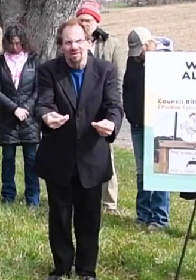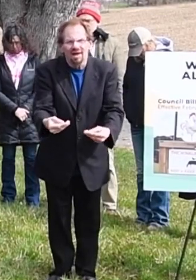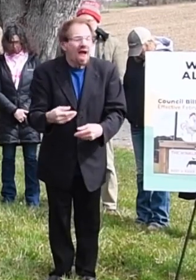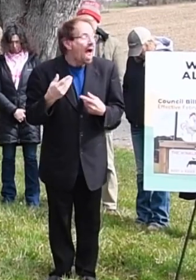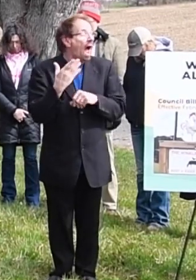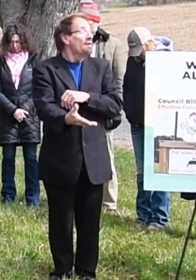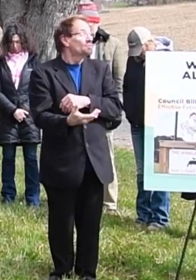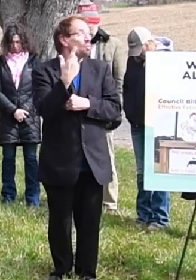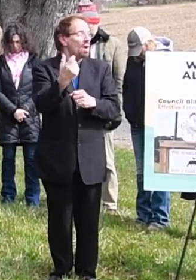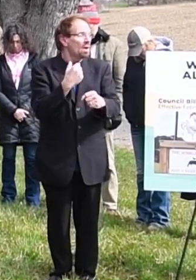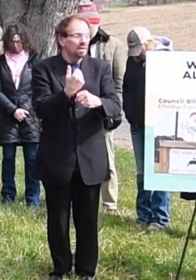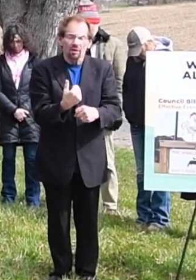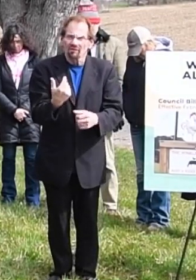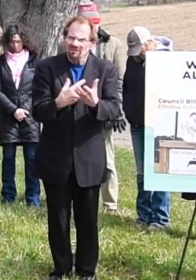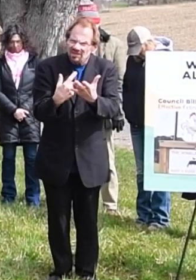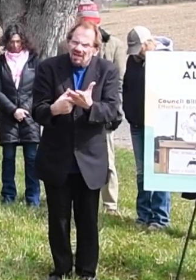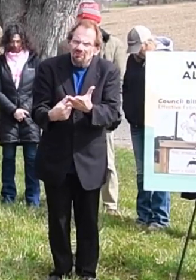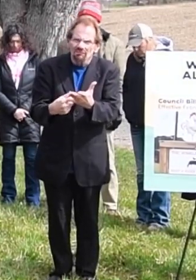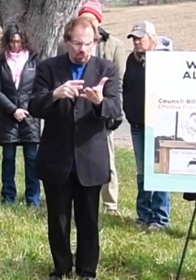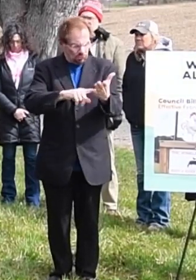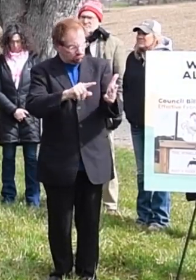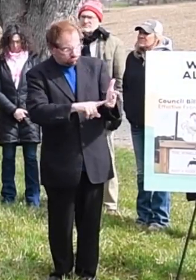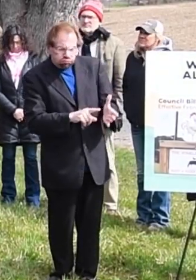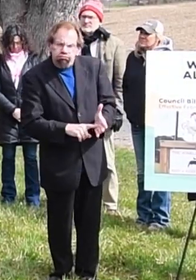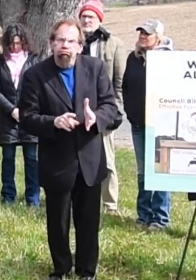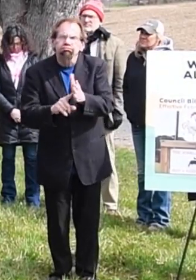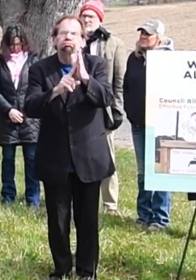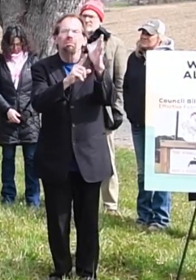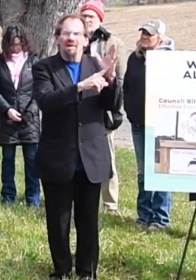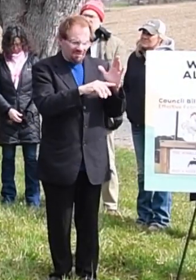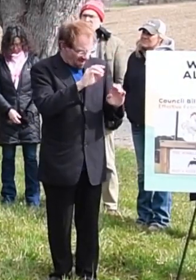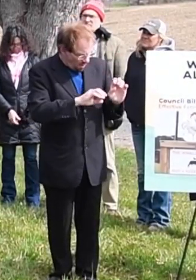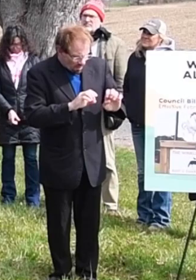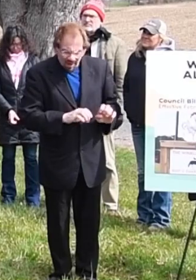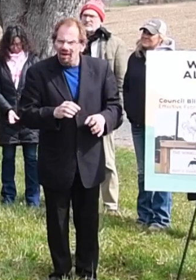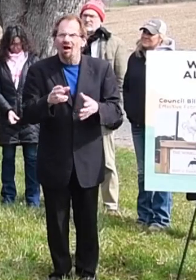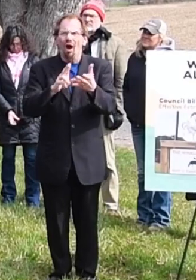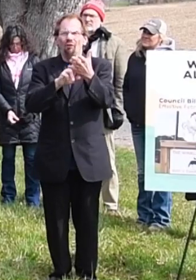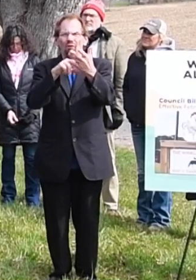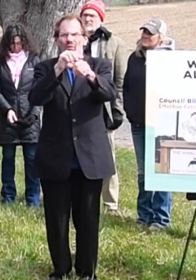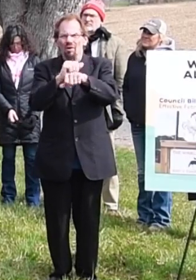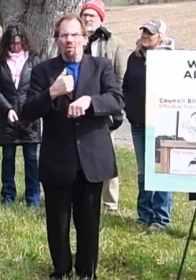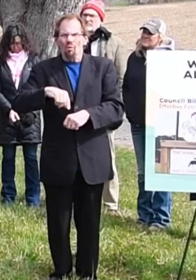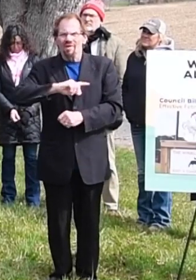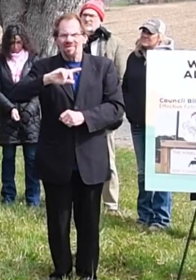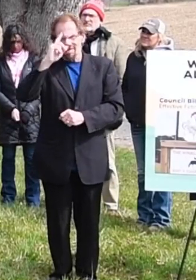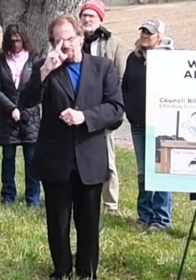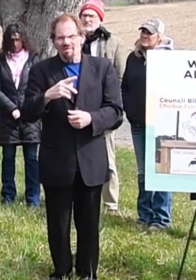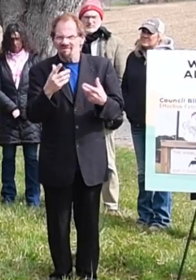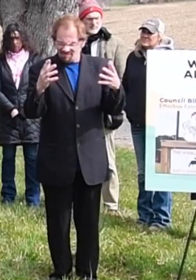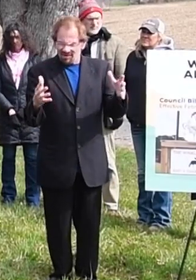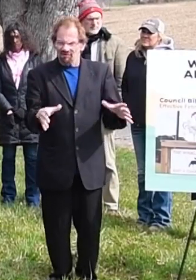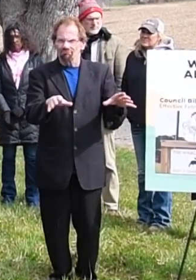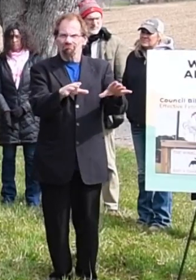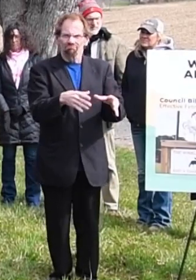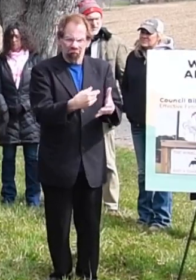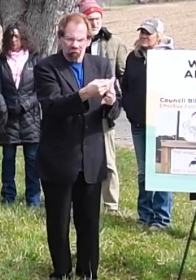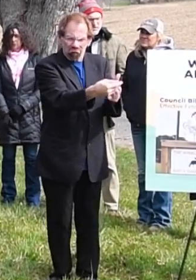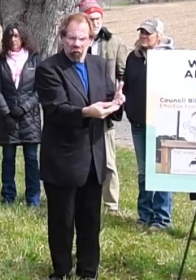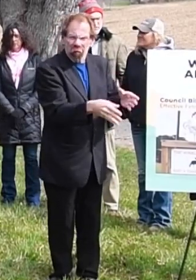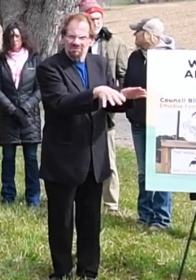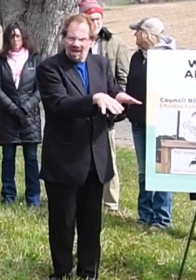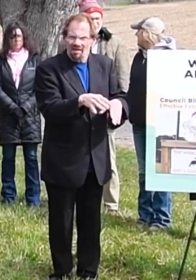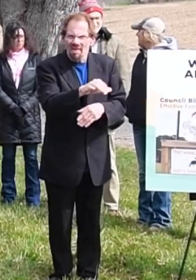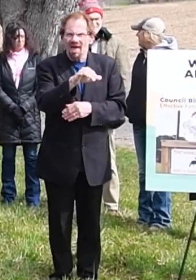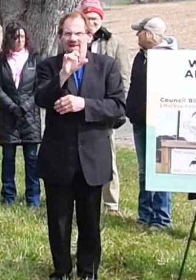scoring, evaluation, legislative process, and contract work, we expect to close on this easement later on this month.